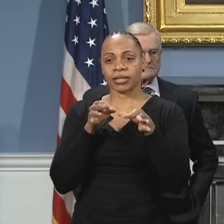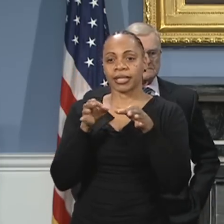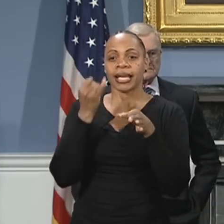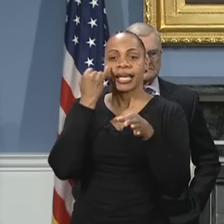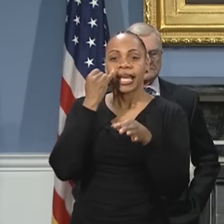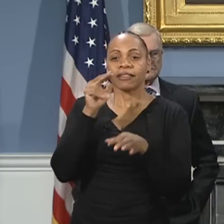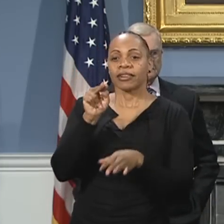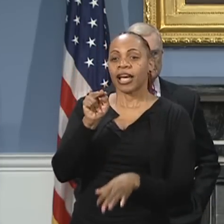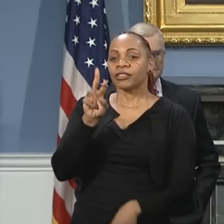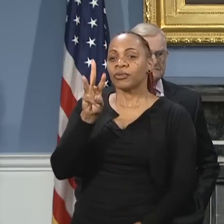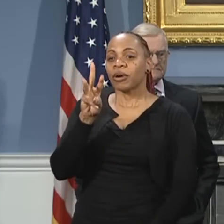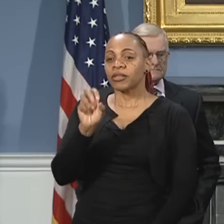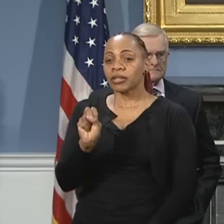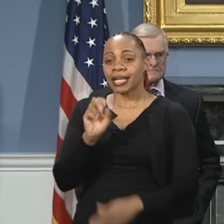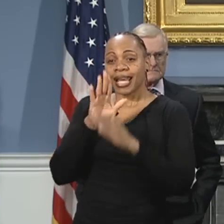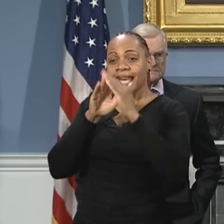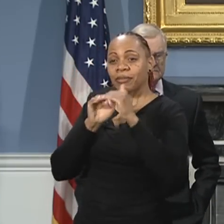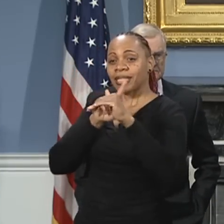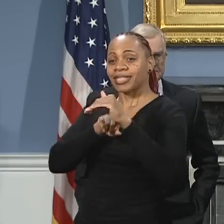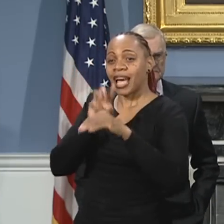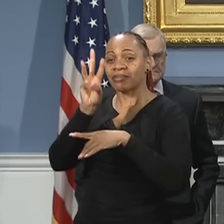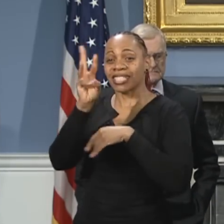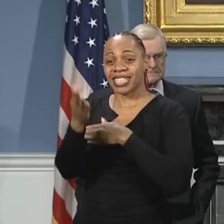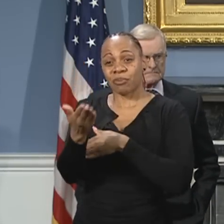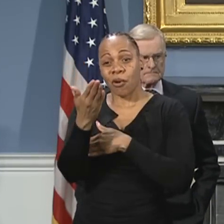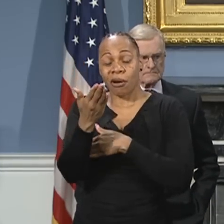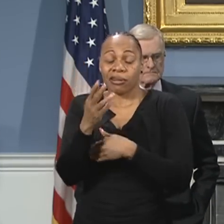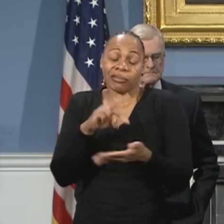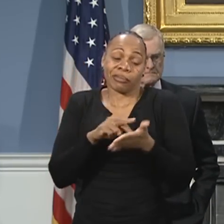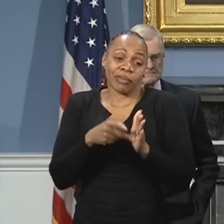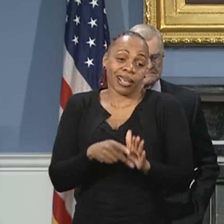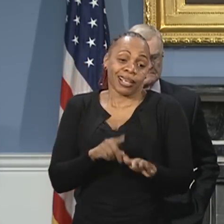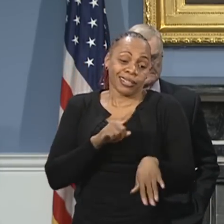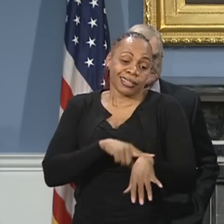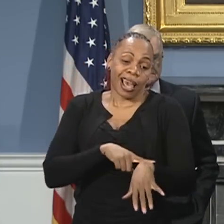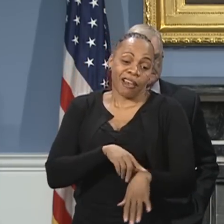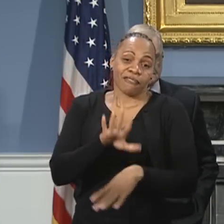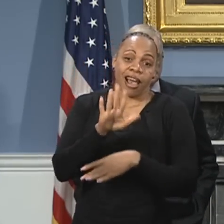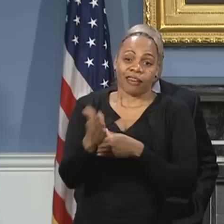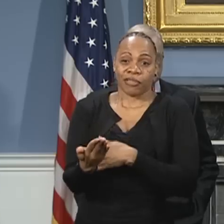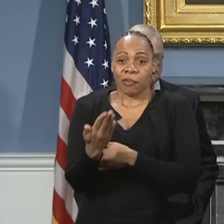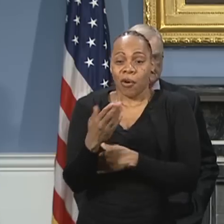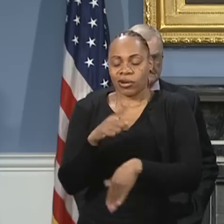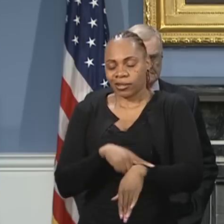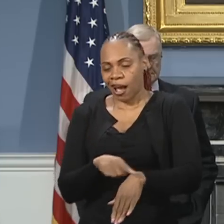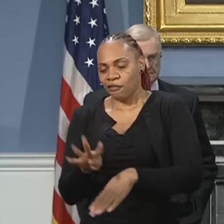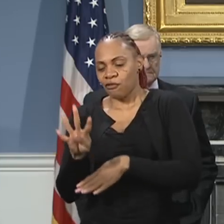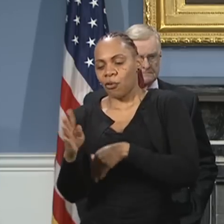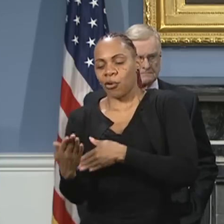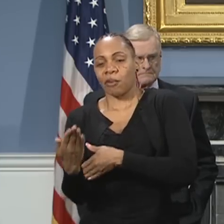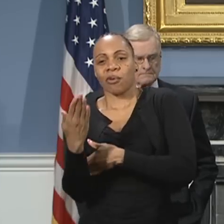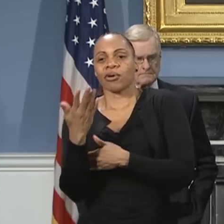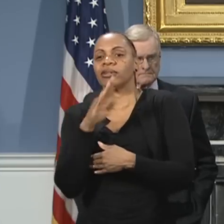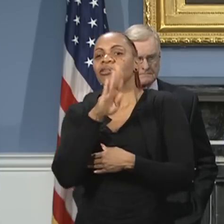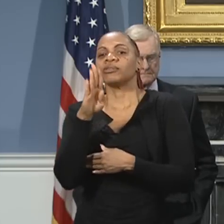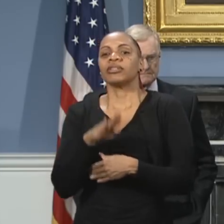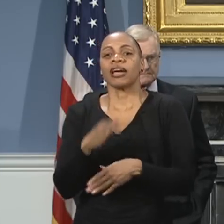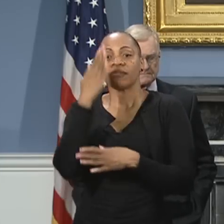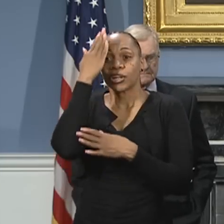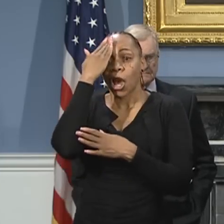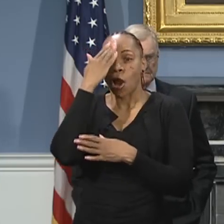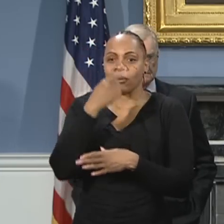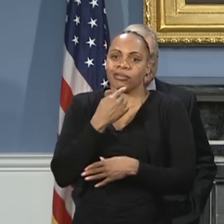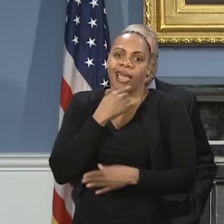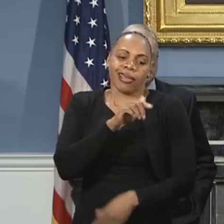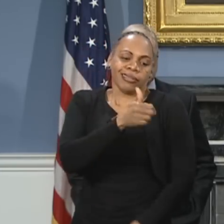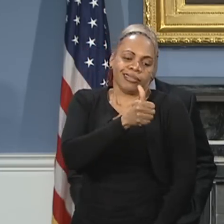says expect it at 6 a.m., that could mean 5 a.m., that could mean 4 a.m., you're never 100% sure. They say it's going to be 10 inches, that could turn into 14